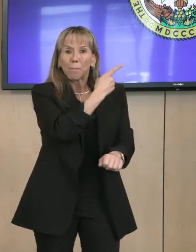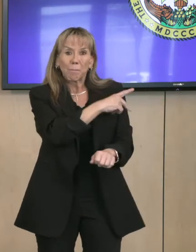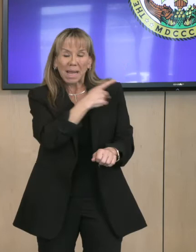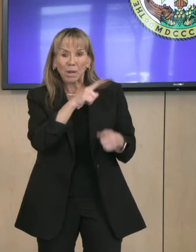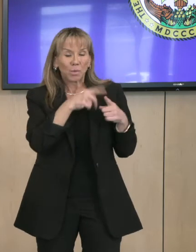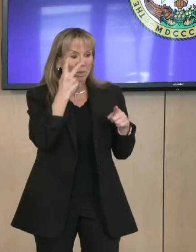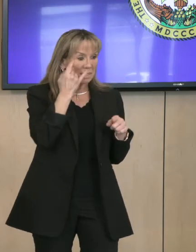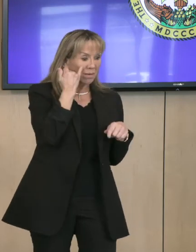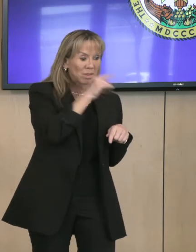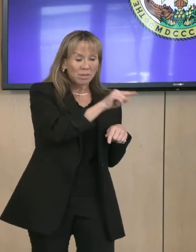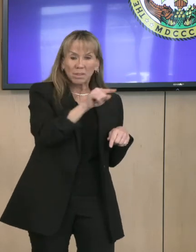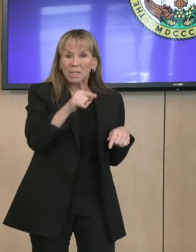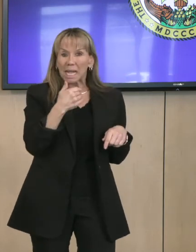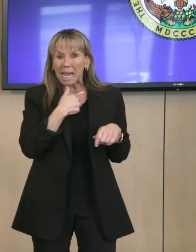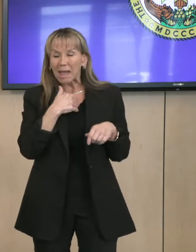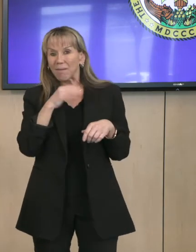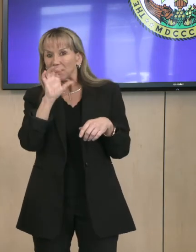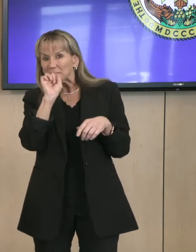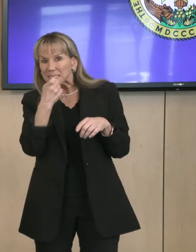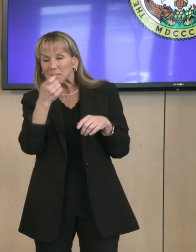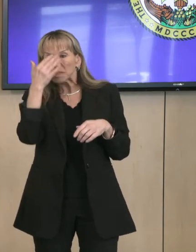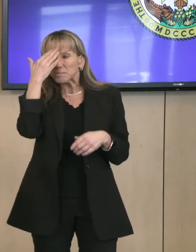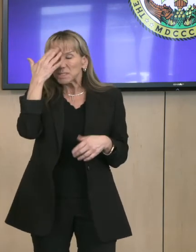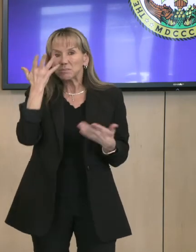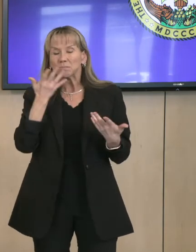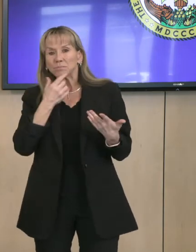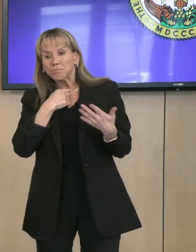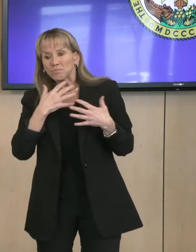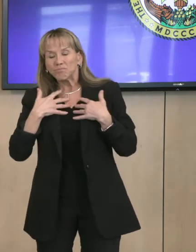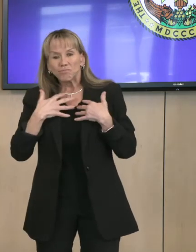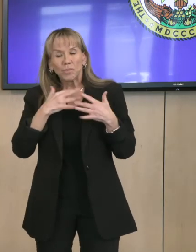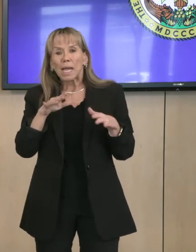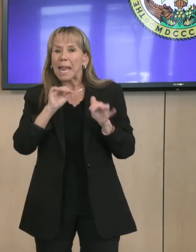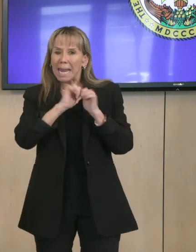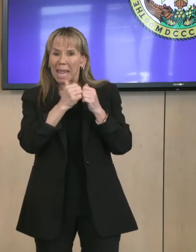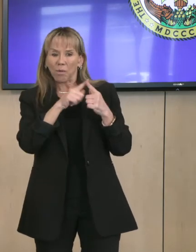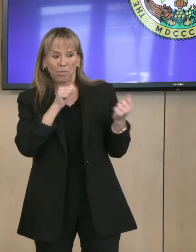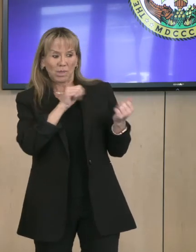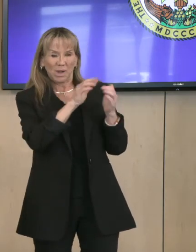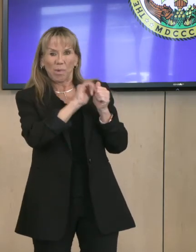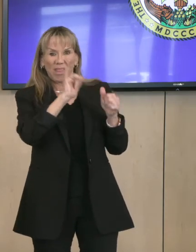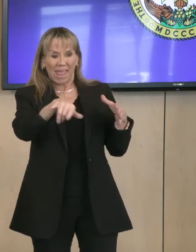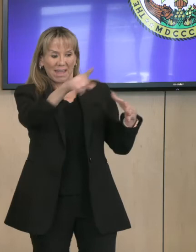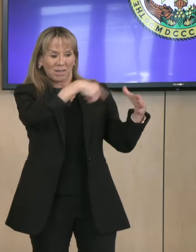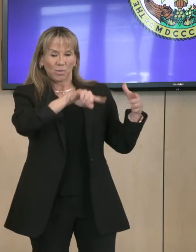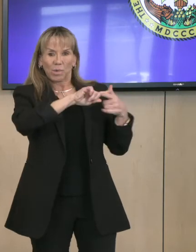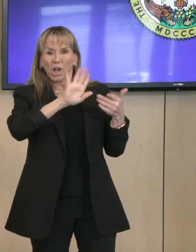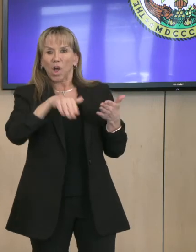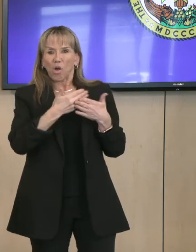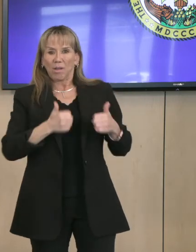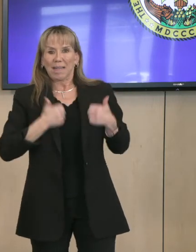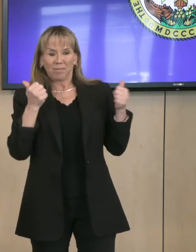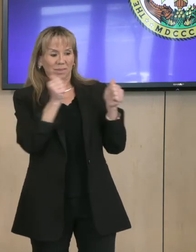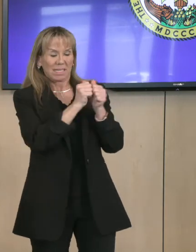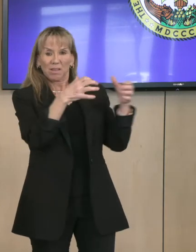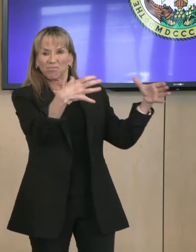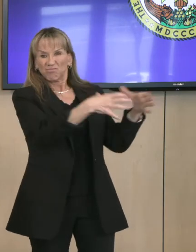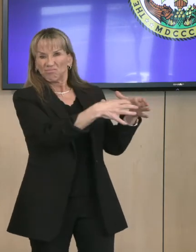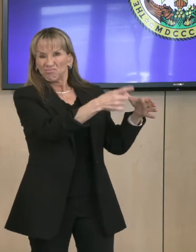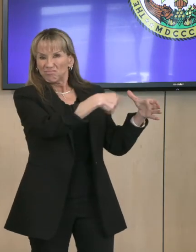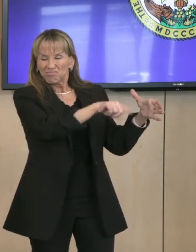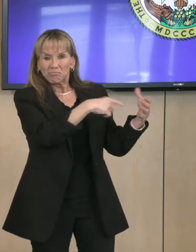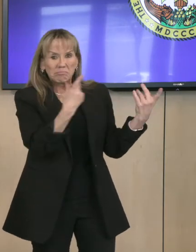having symptoms and how to collectively deal with the congregate setting. So we often